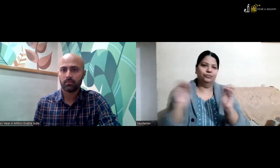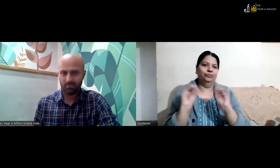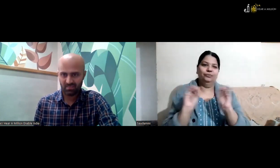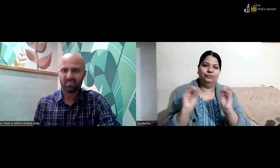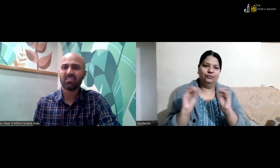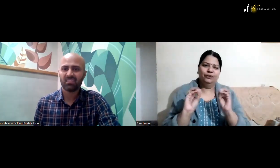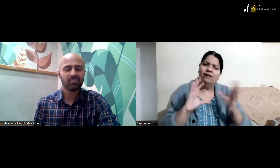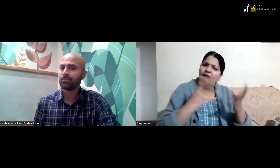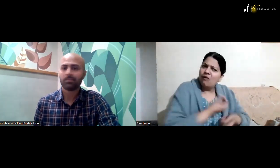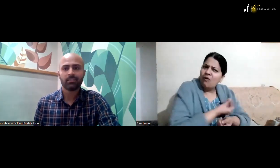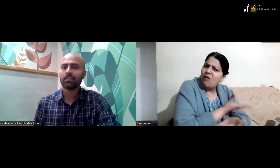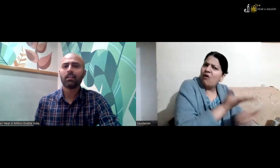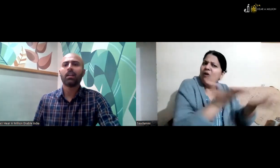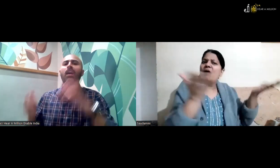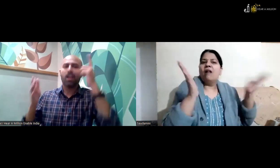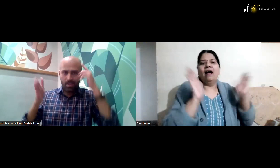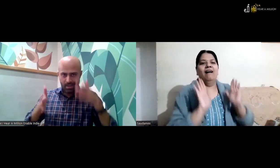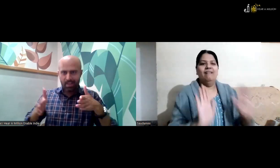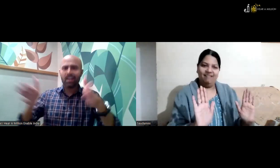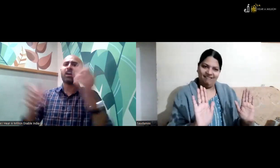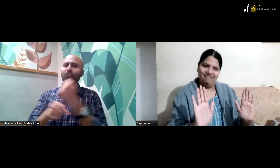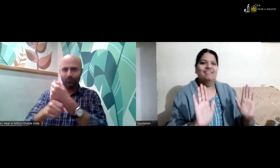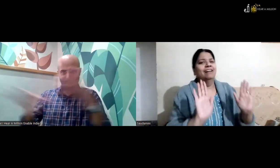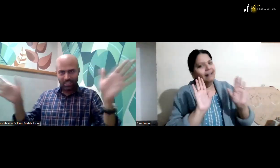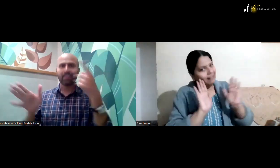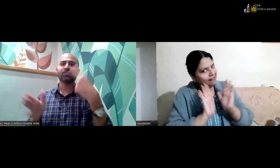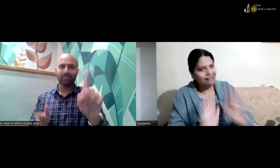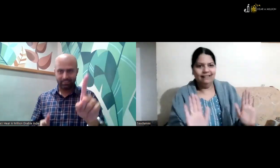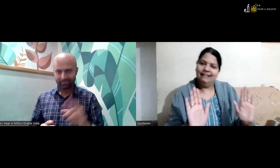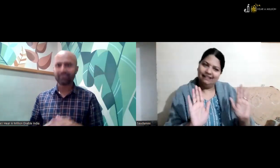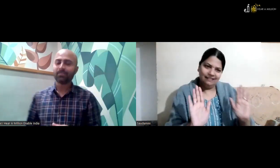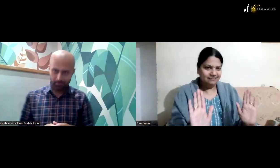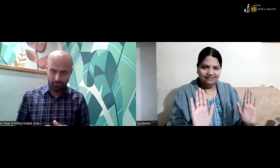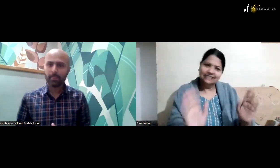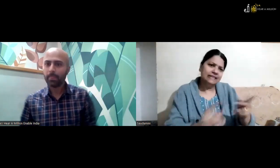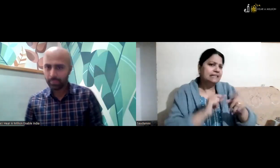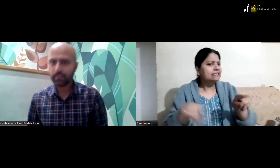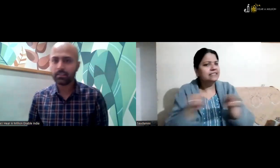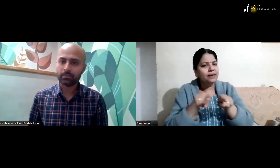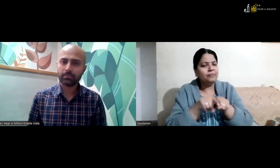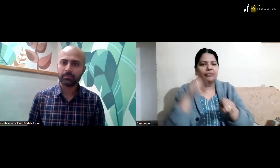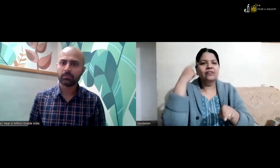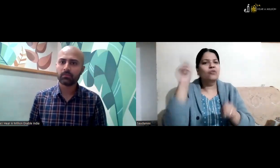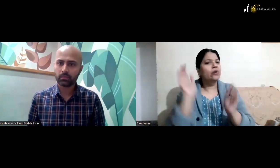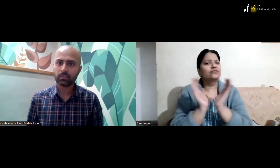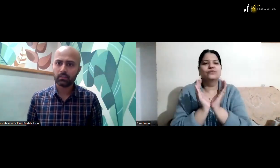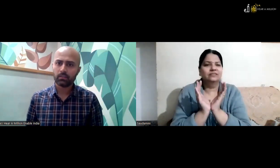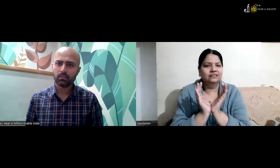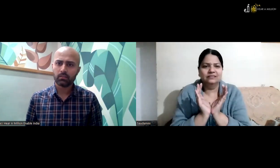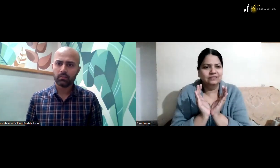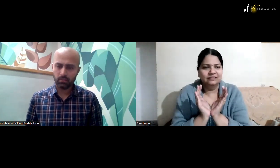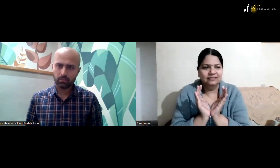general regulations. So everyone are the part of regulations. All right.